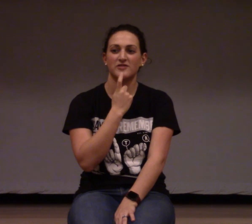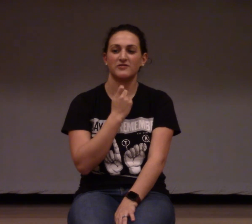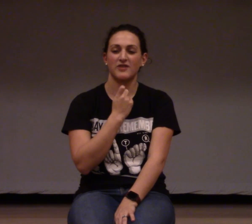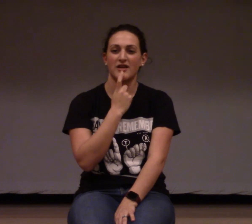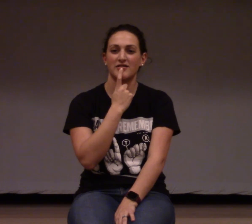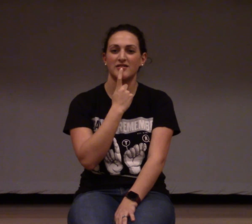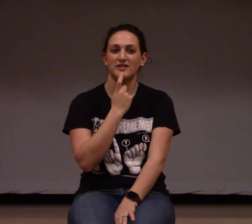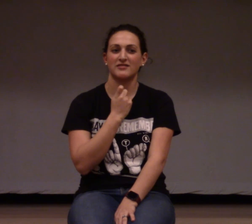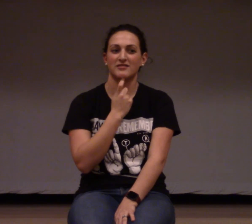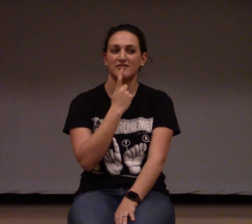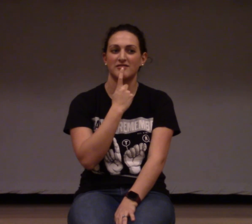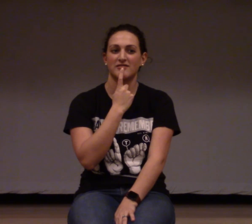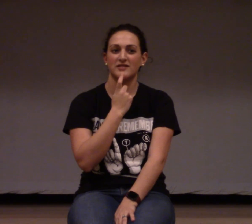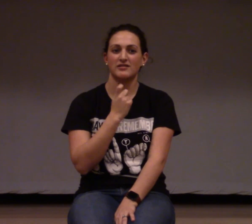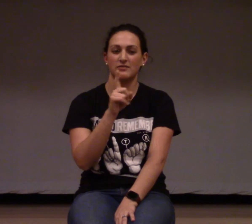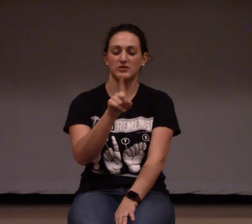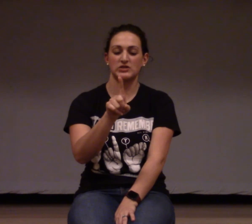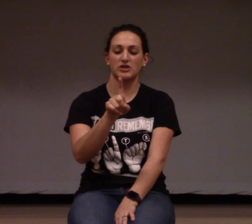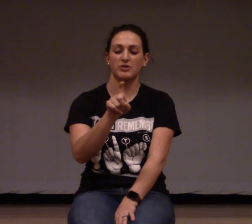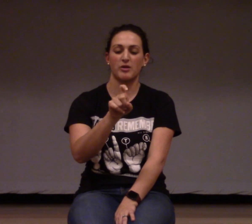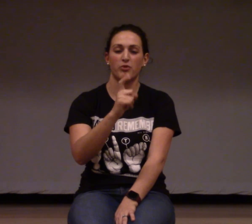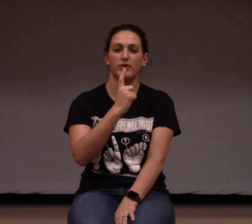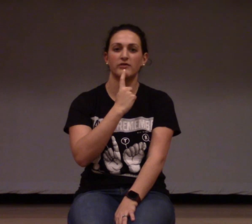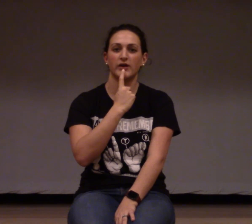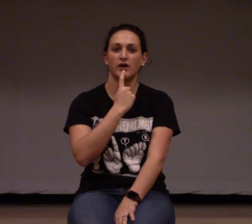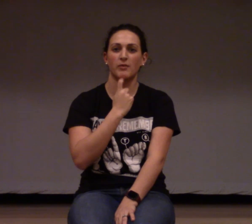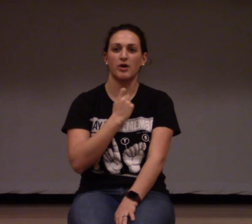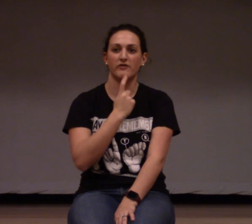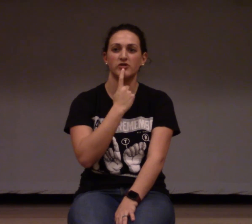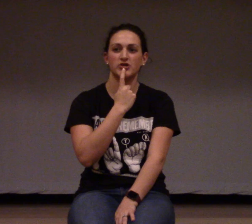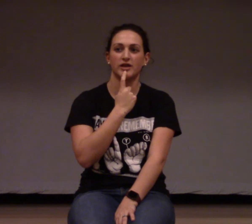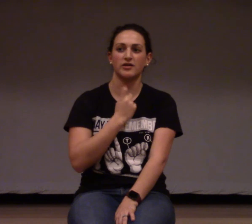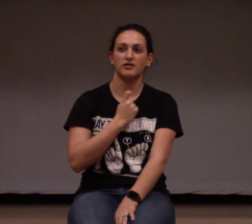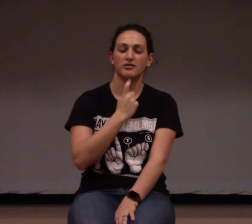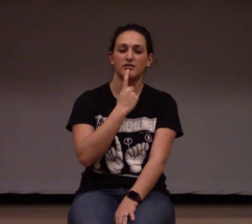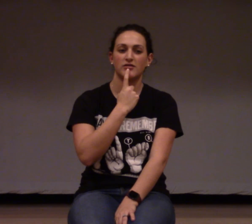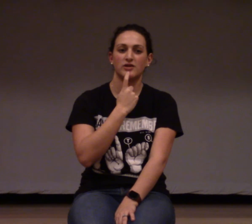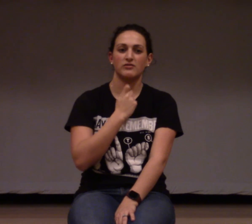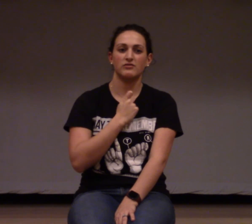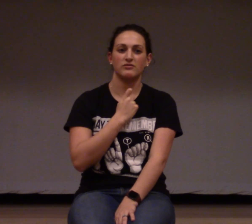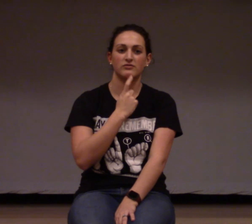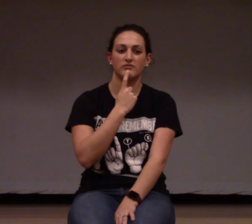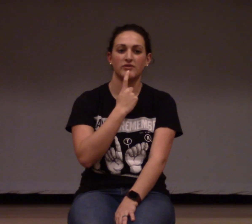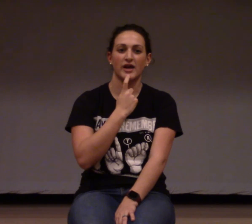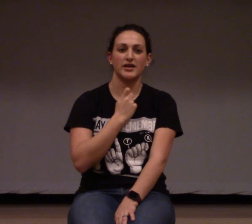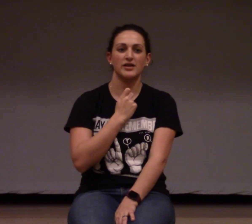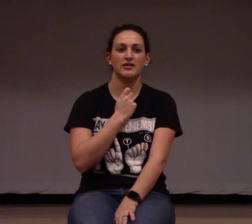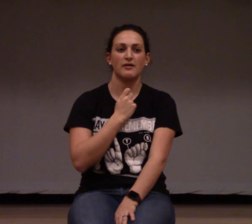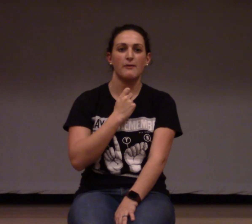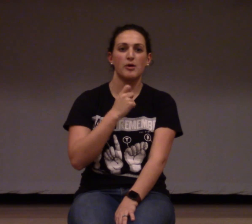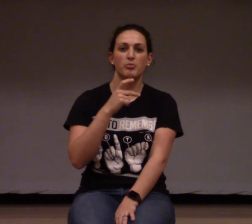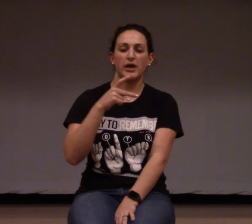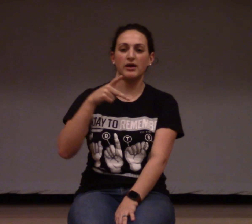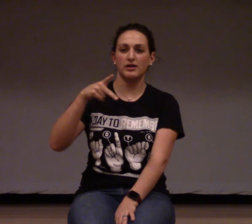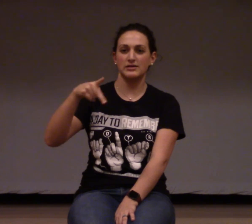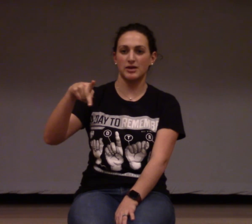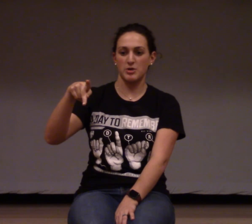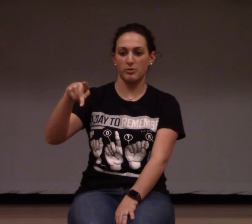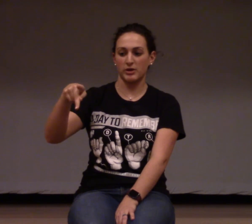Red. Yep, so it's just going to be that pointer finger coming off your chin. Red. Pink is going to be a P.